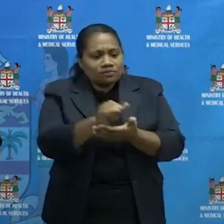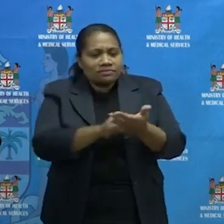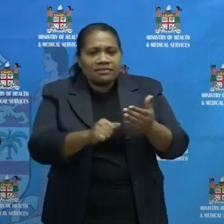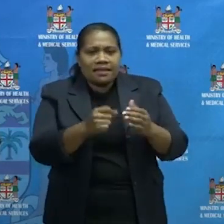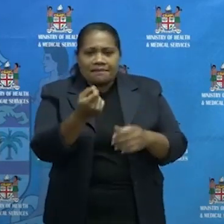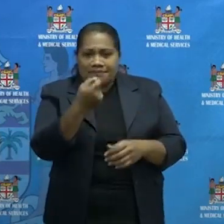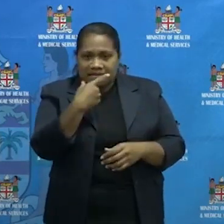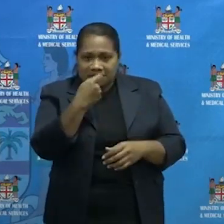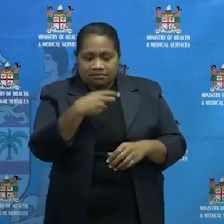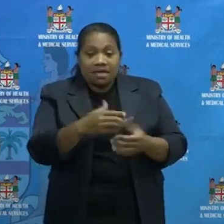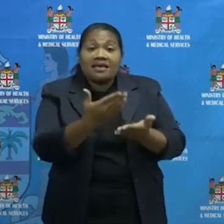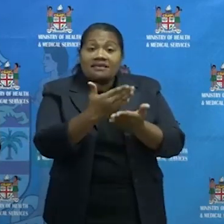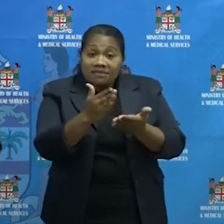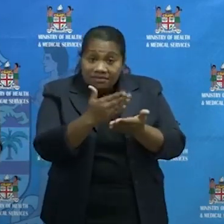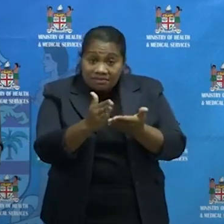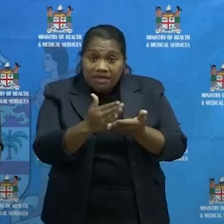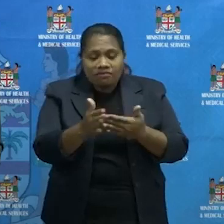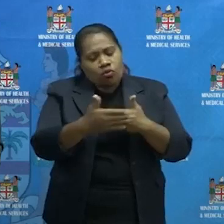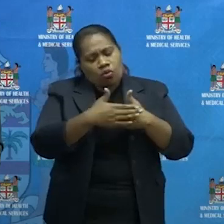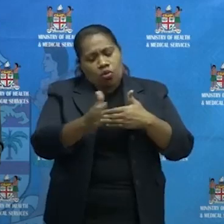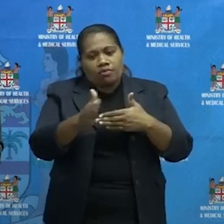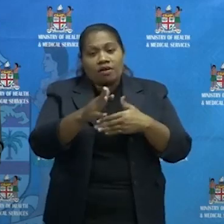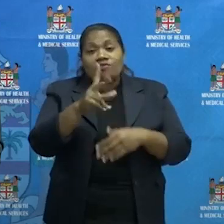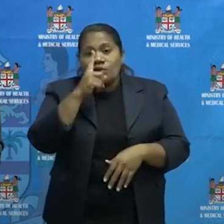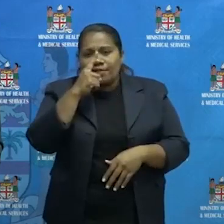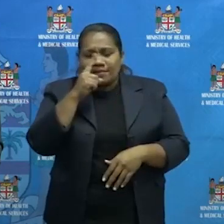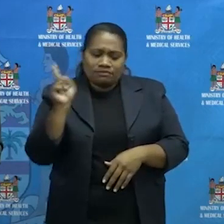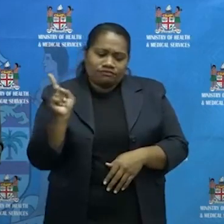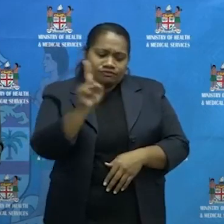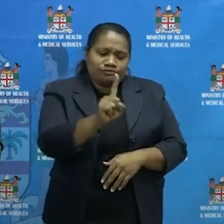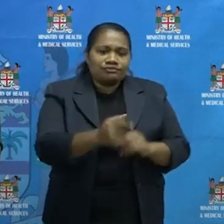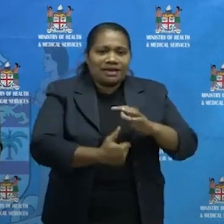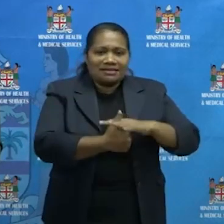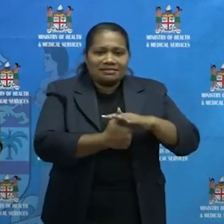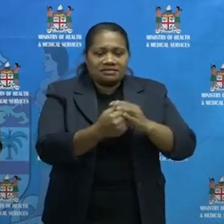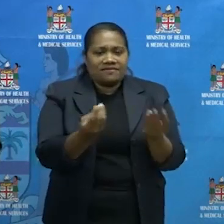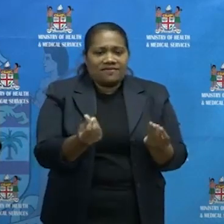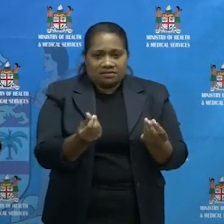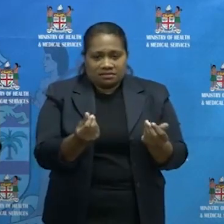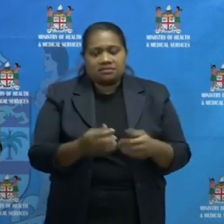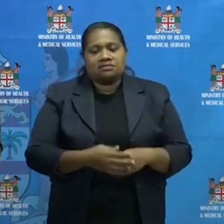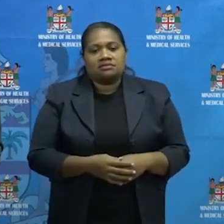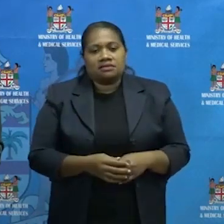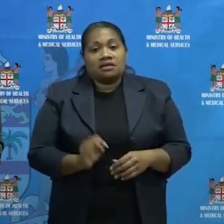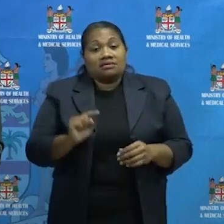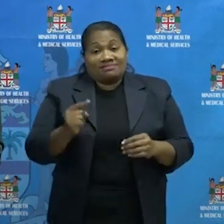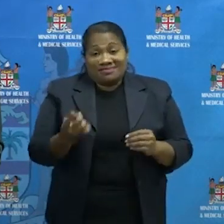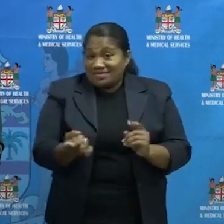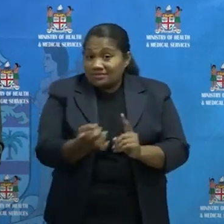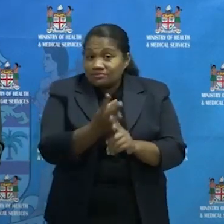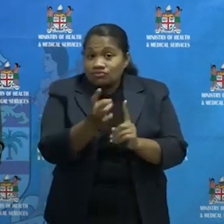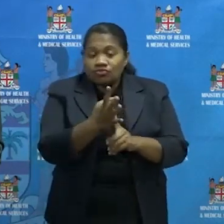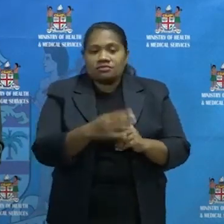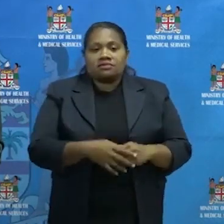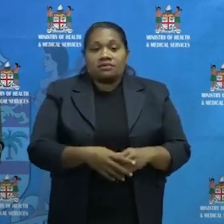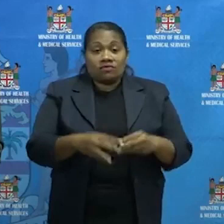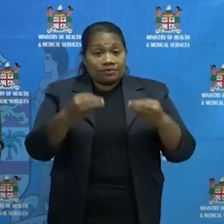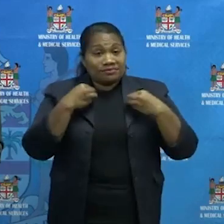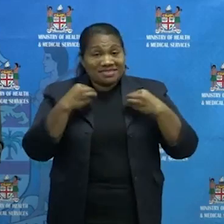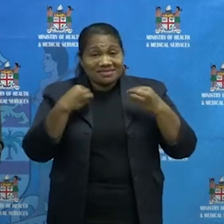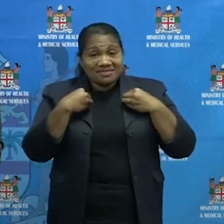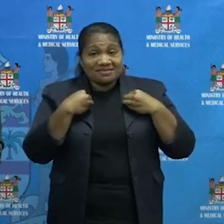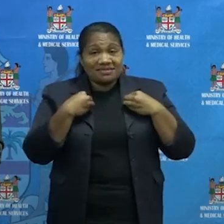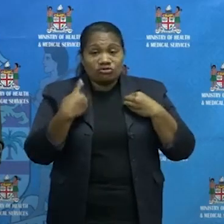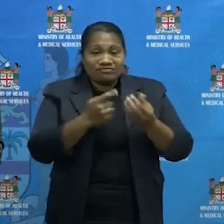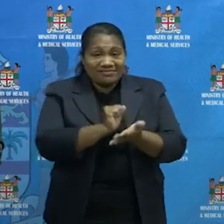FNPF can open so that people can access funds. However, it is vital that vendors and businesses